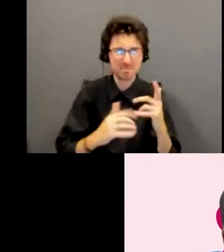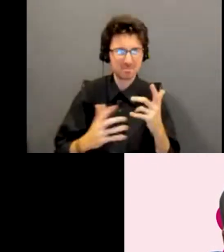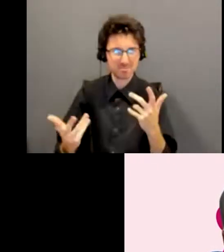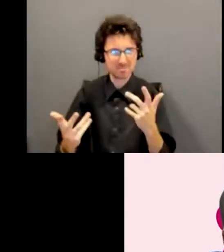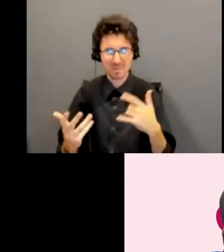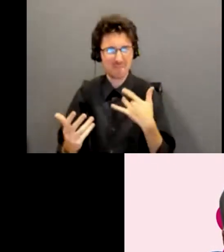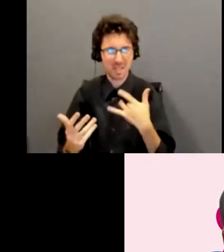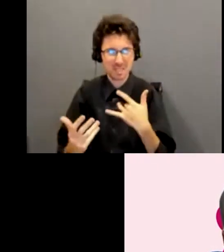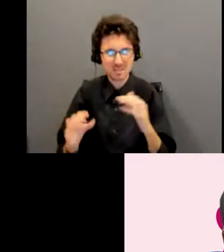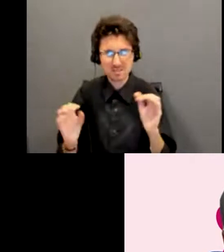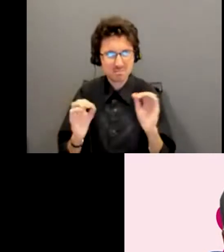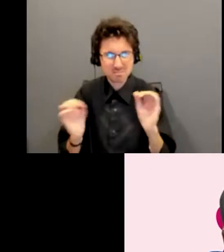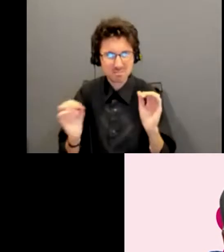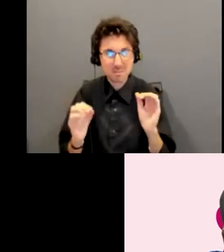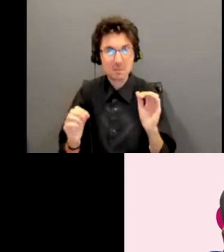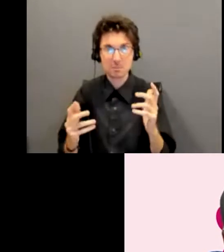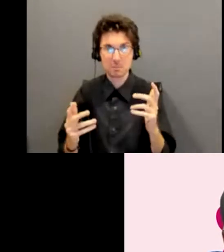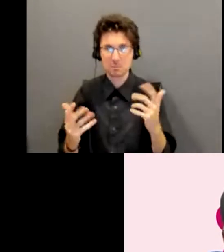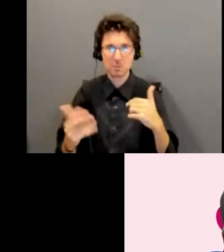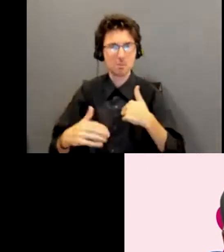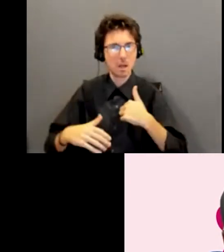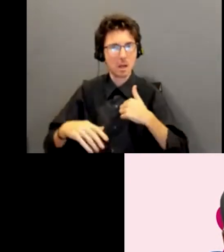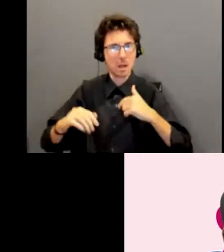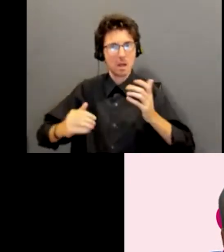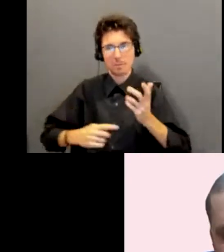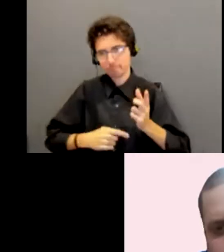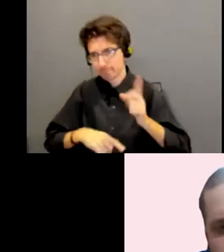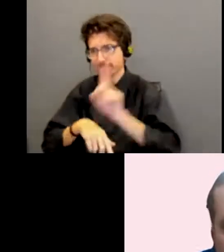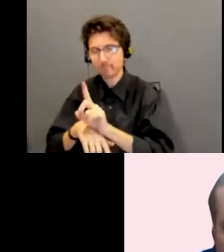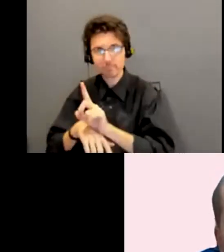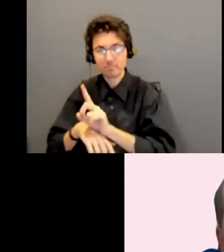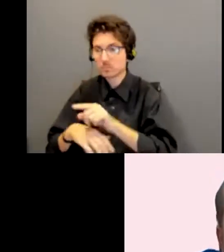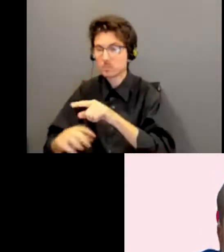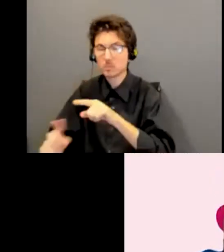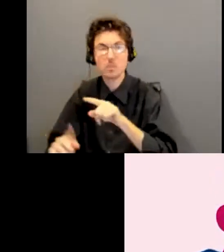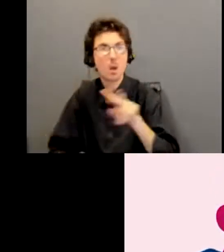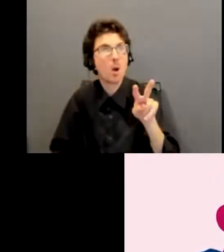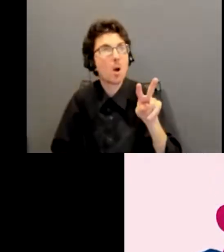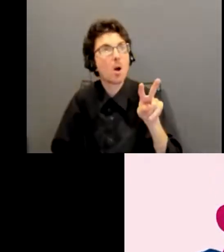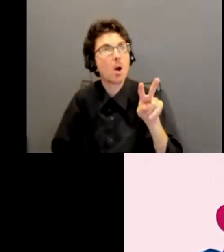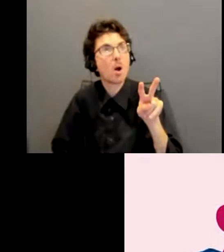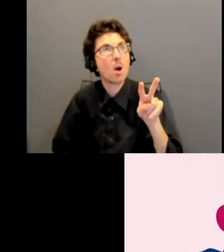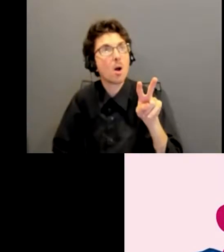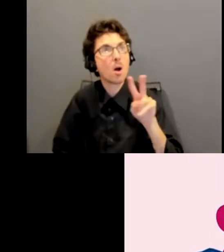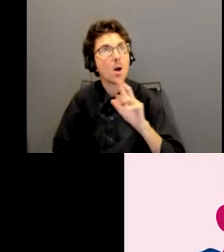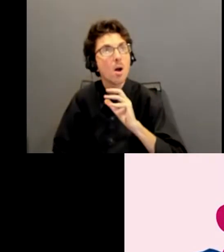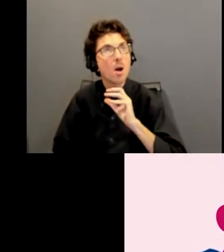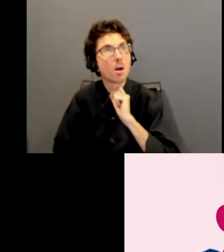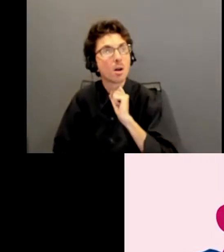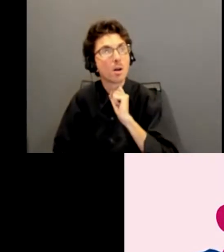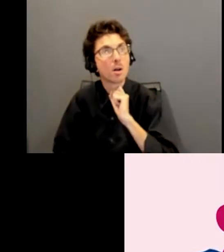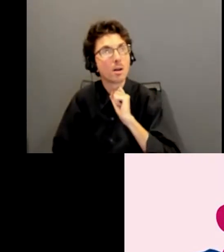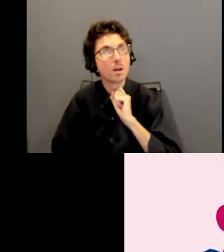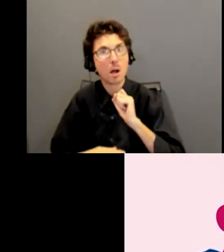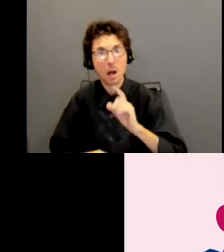I'm in right now, and let them understand that they can be whatever they want to be. They